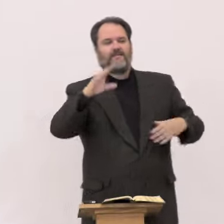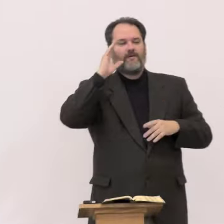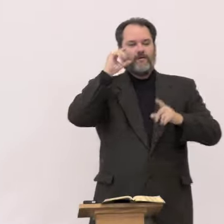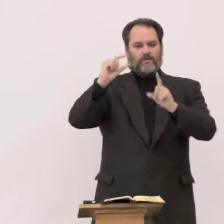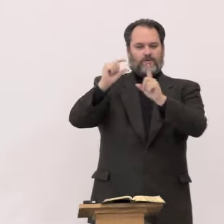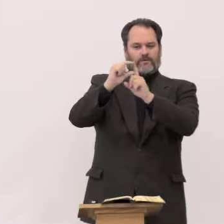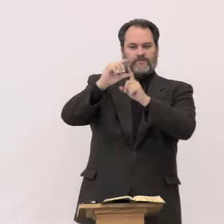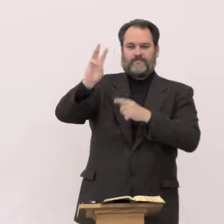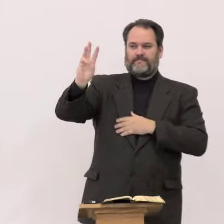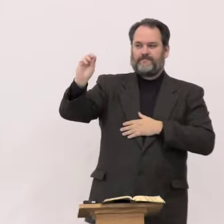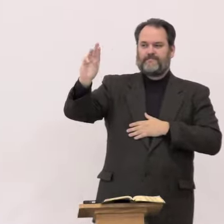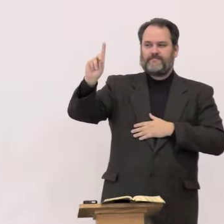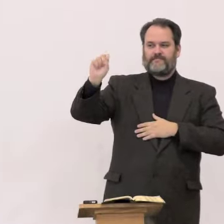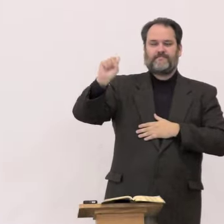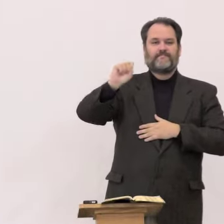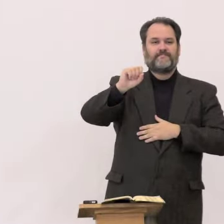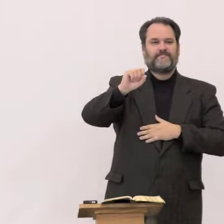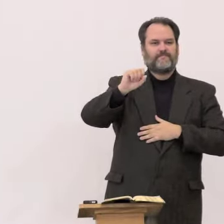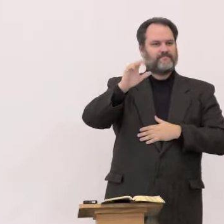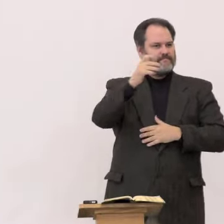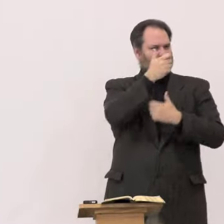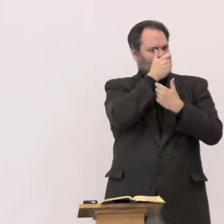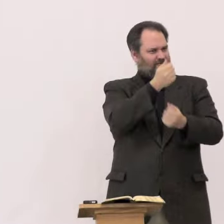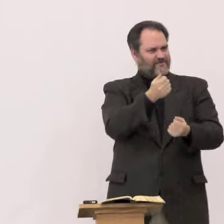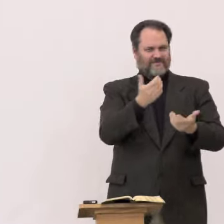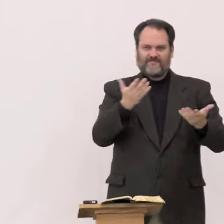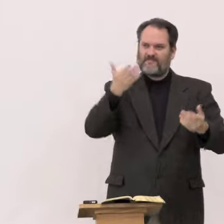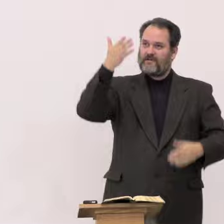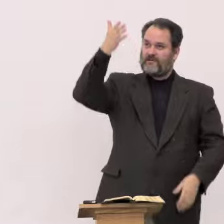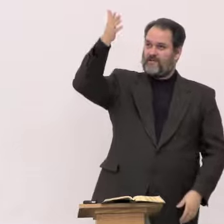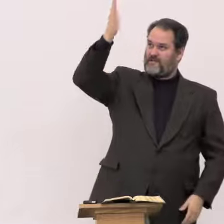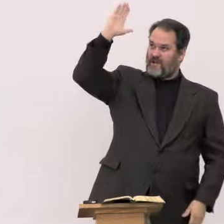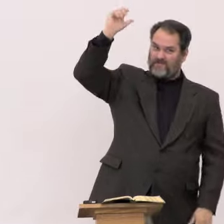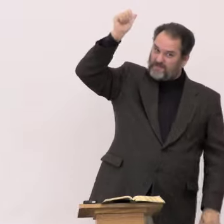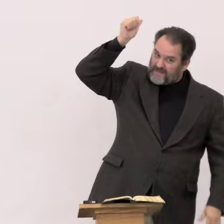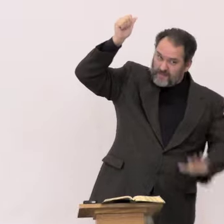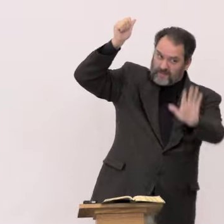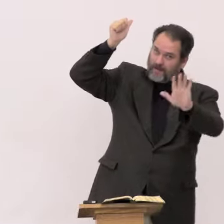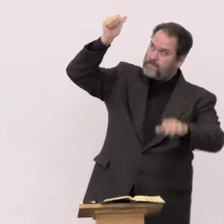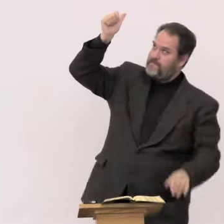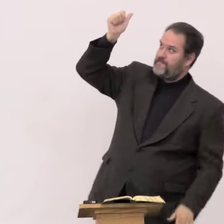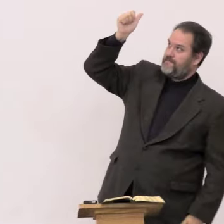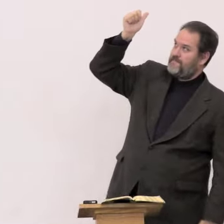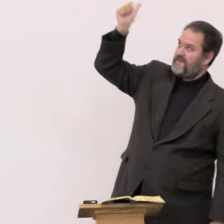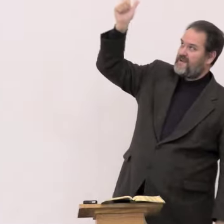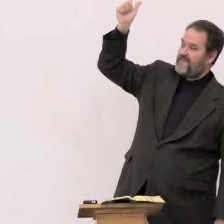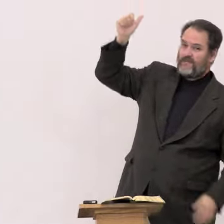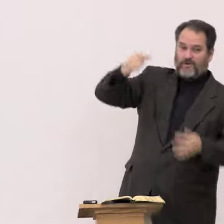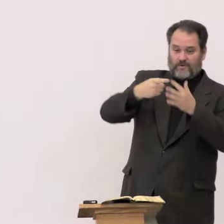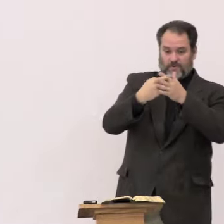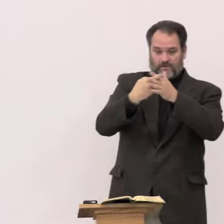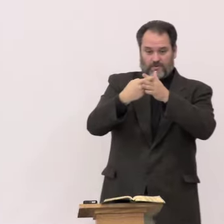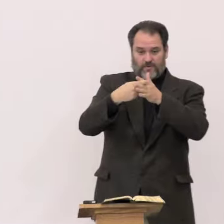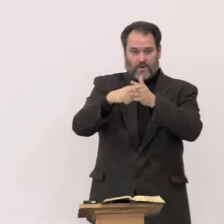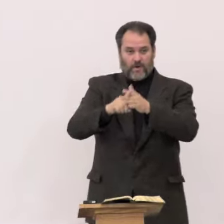Some hearing people just think low of deaf people. But it's very interesting. God himself